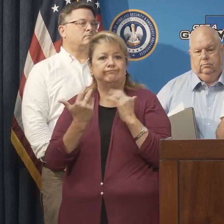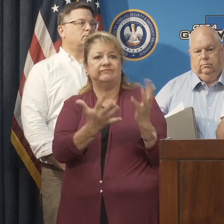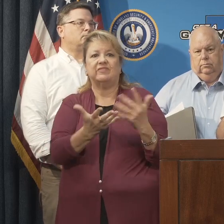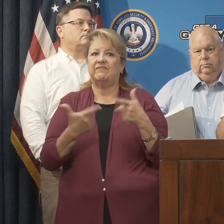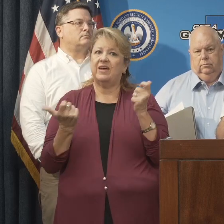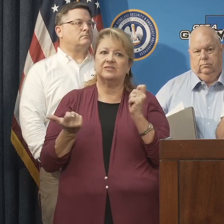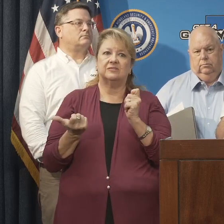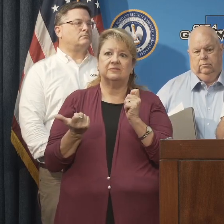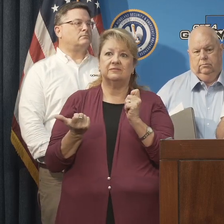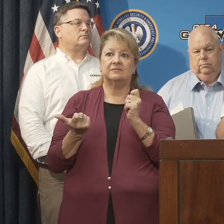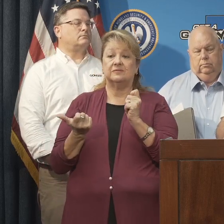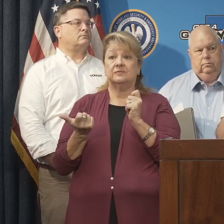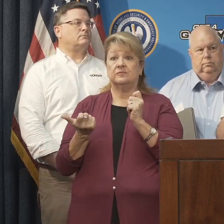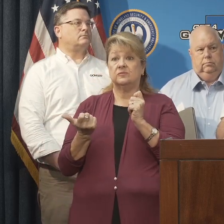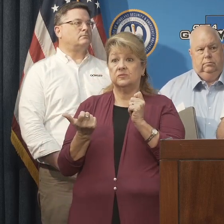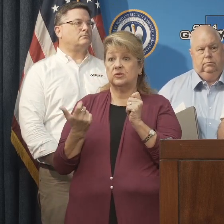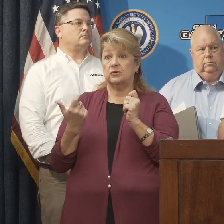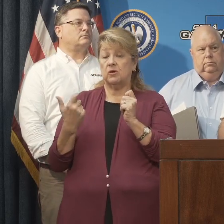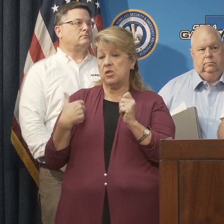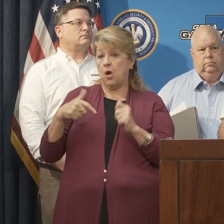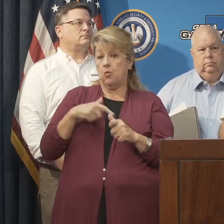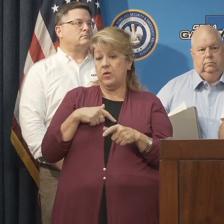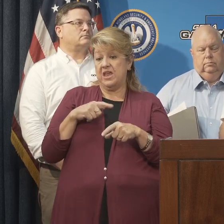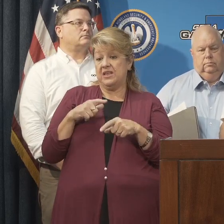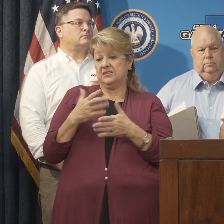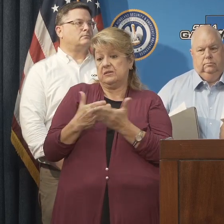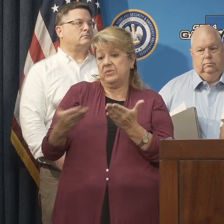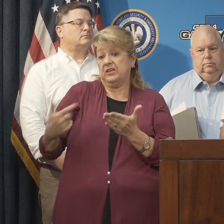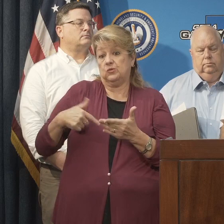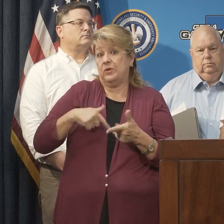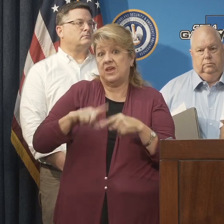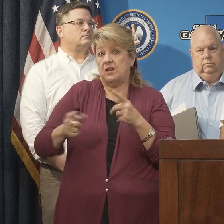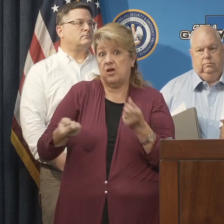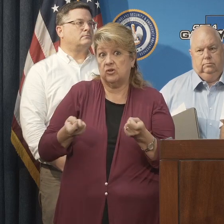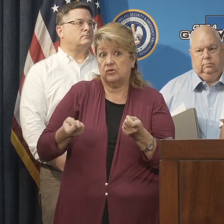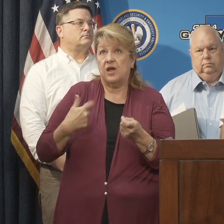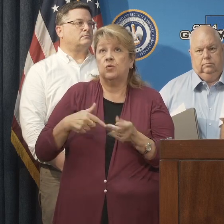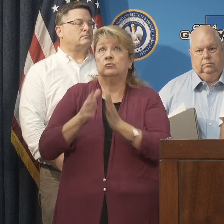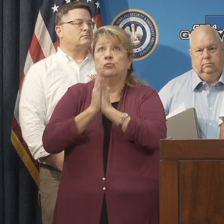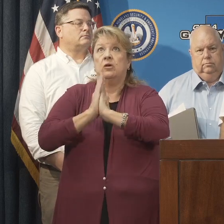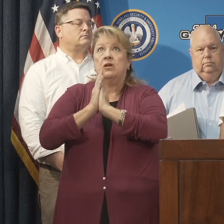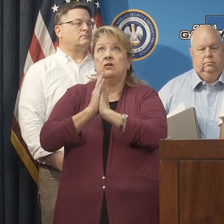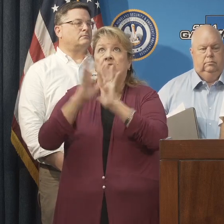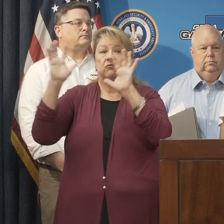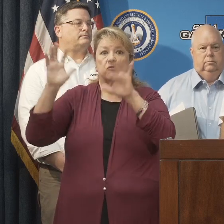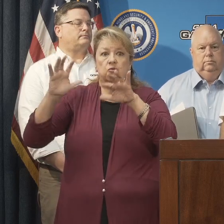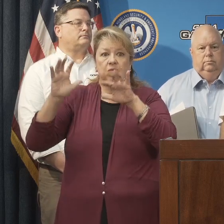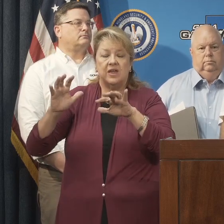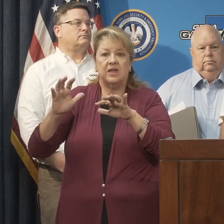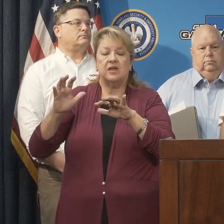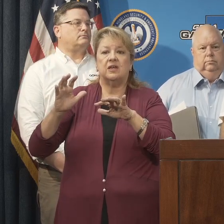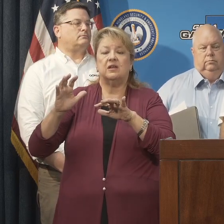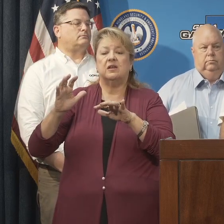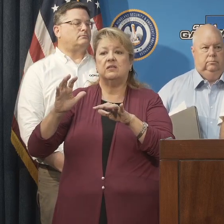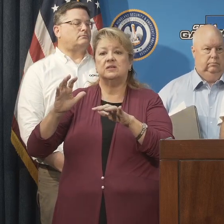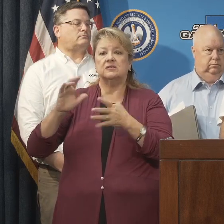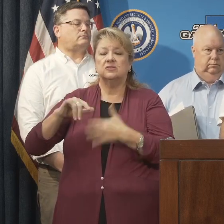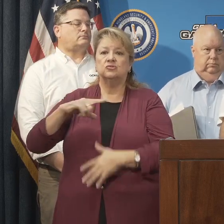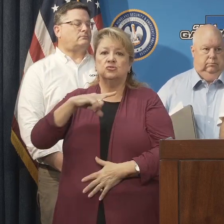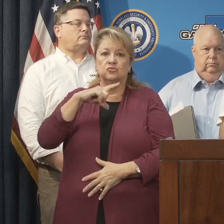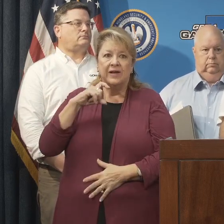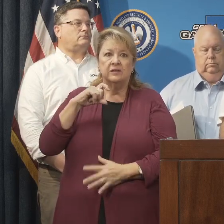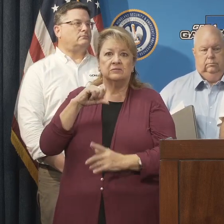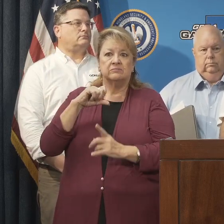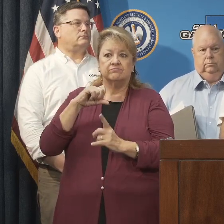And there's a lot that we can't control. I mean, we're praying for rain and for easing of these drought